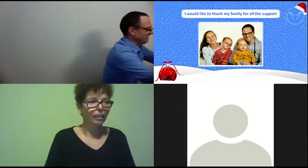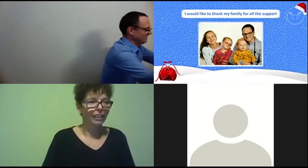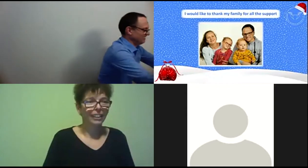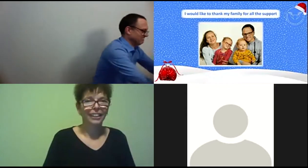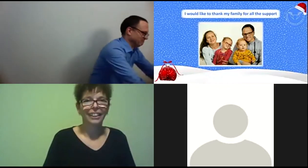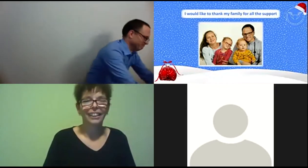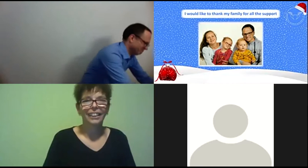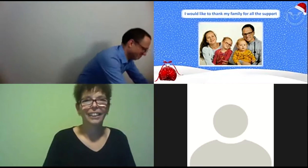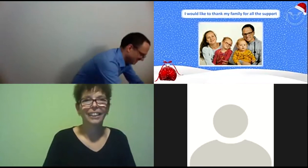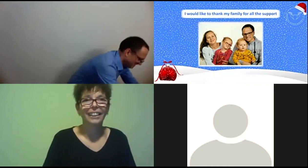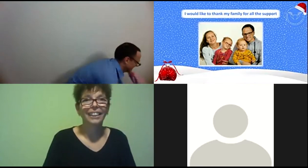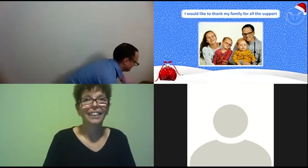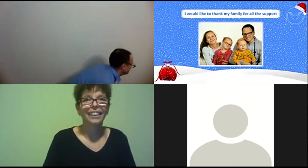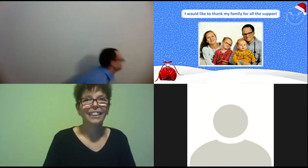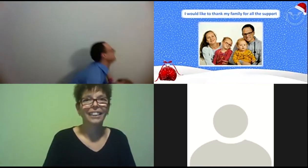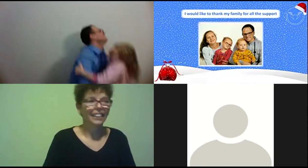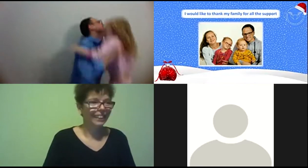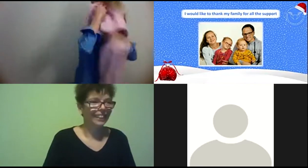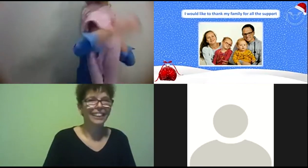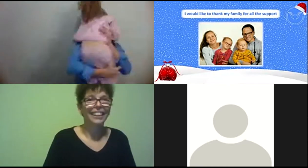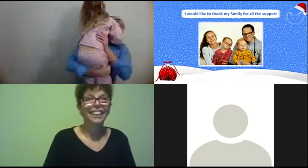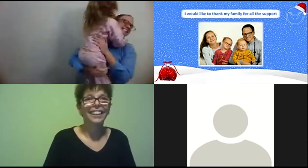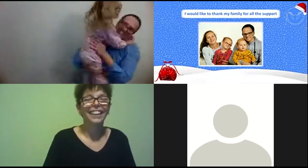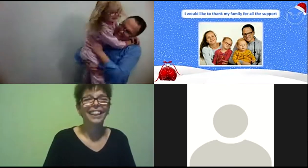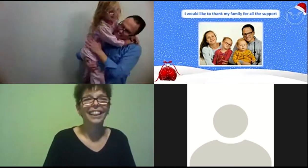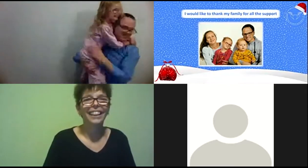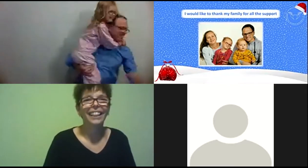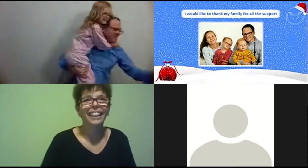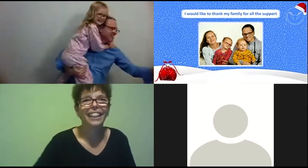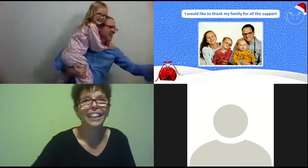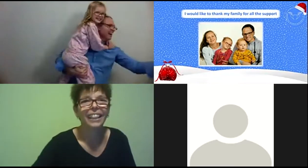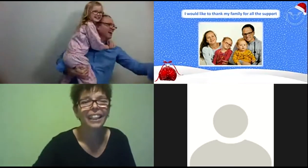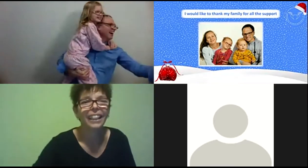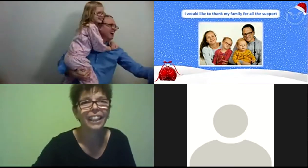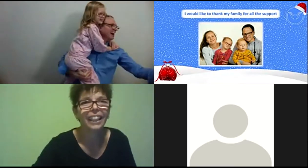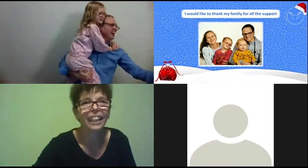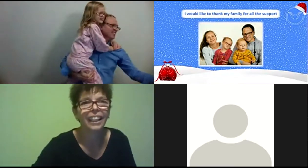give me 1 second. Yes, here you are.